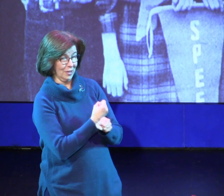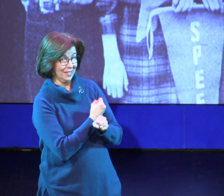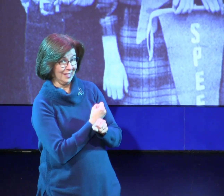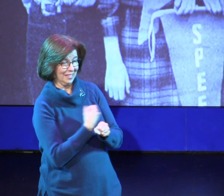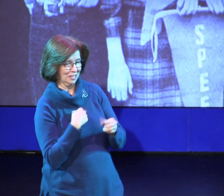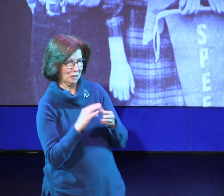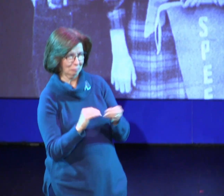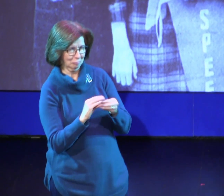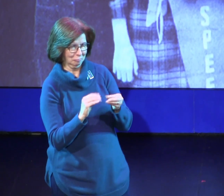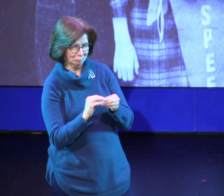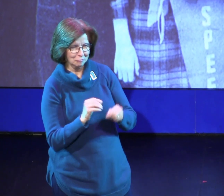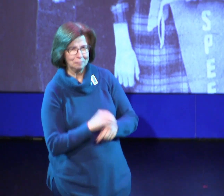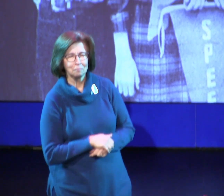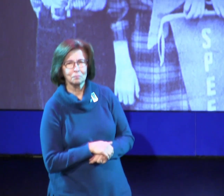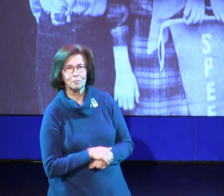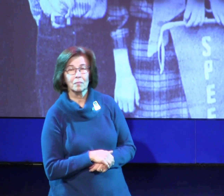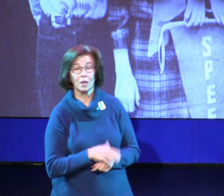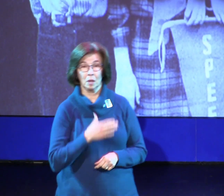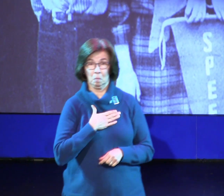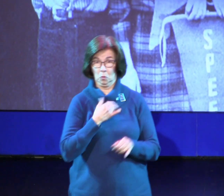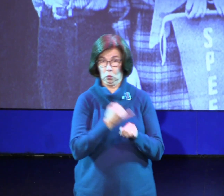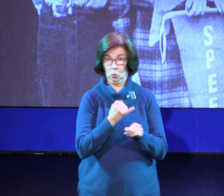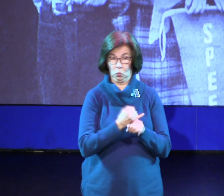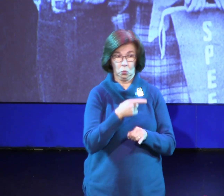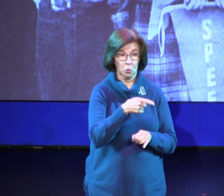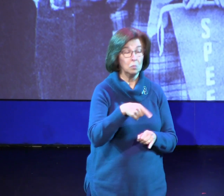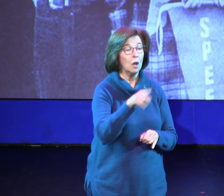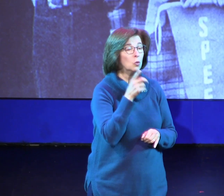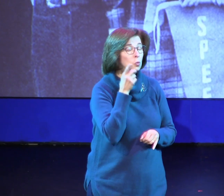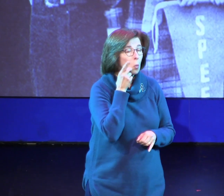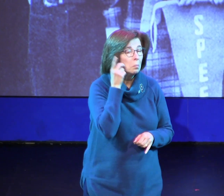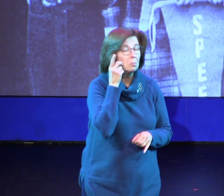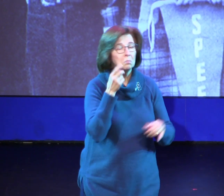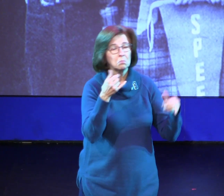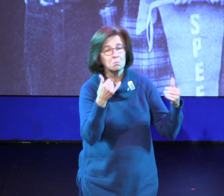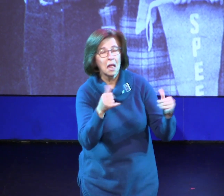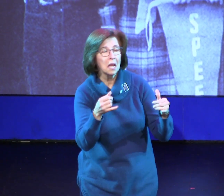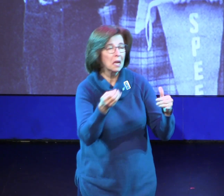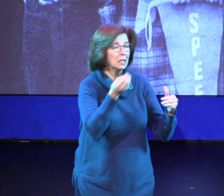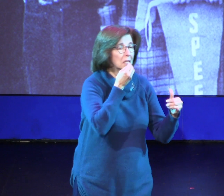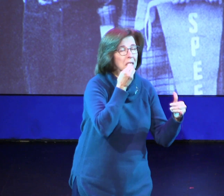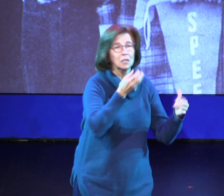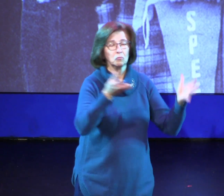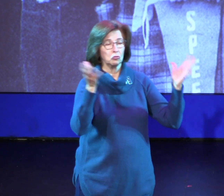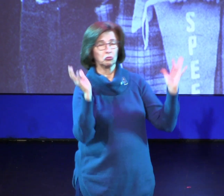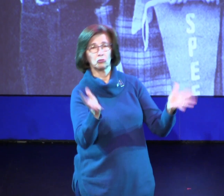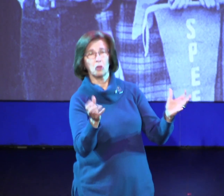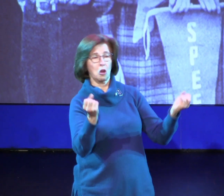Let's tell you a little bit about how we excelled in speech class. Now at that time, we